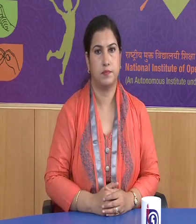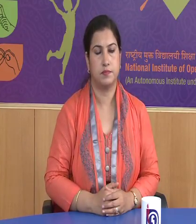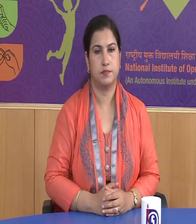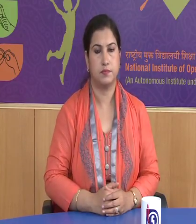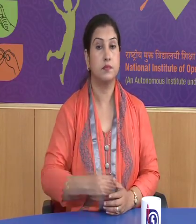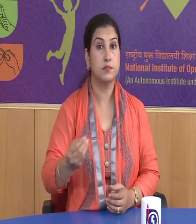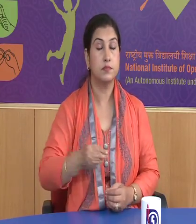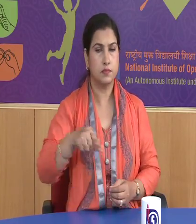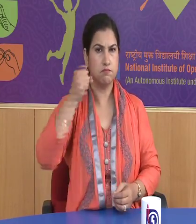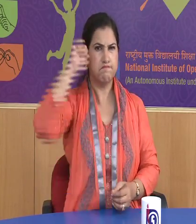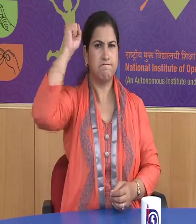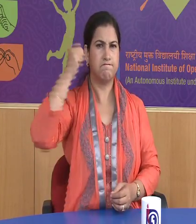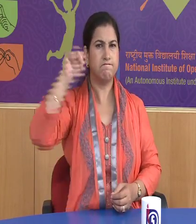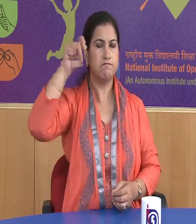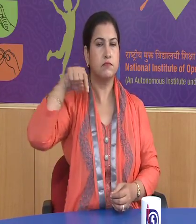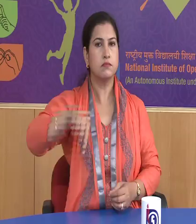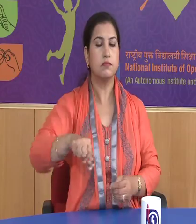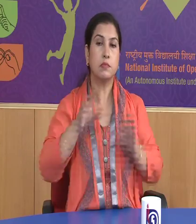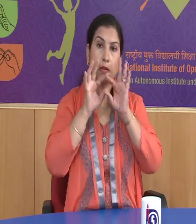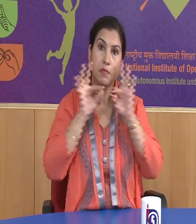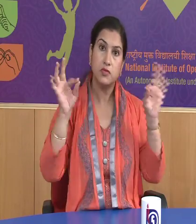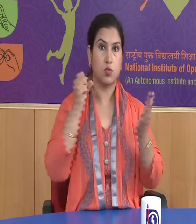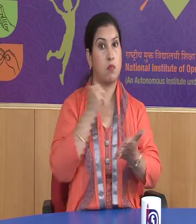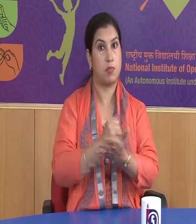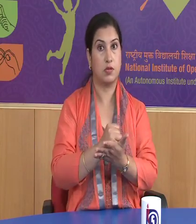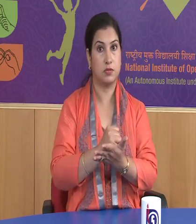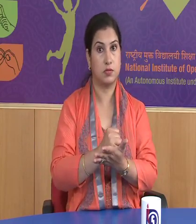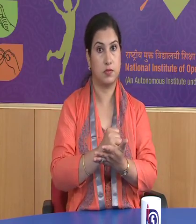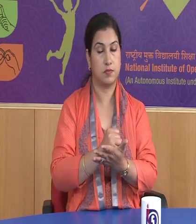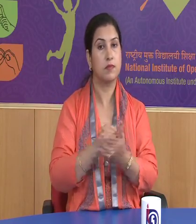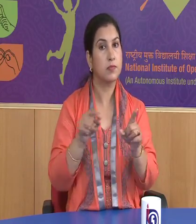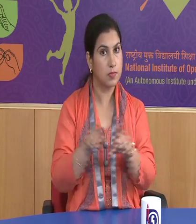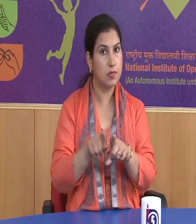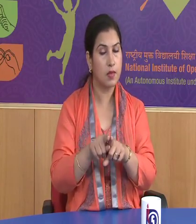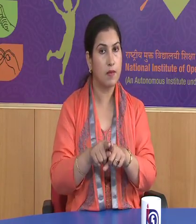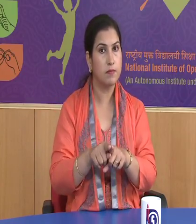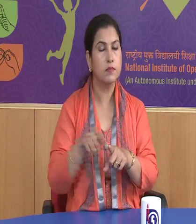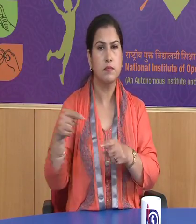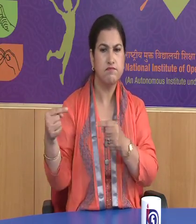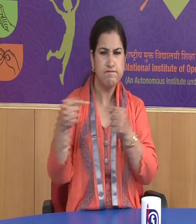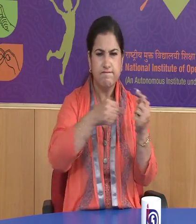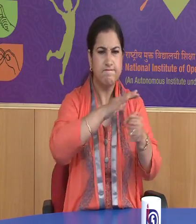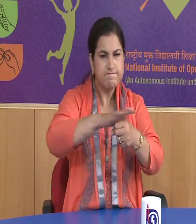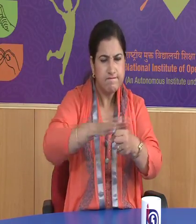Such protests should be peaceful and violence should not be used in